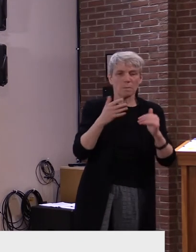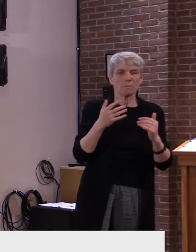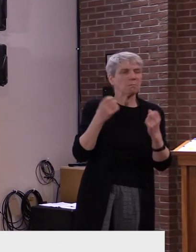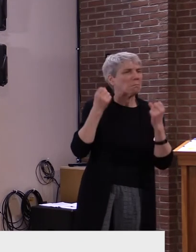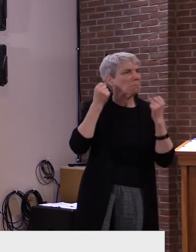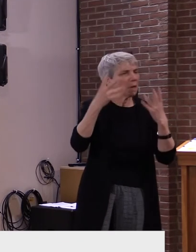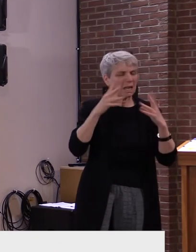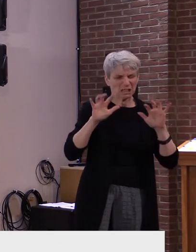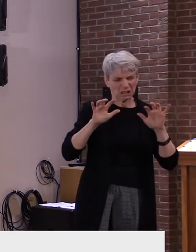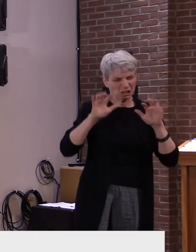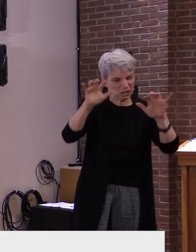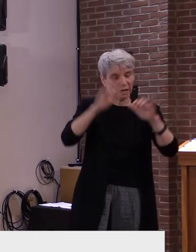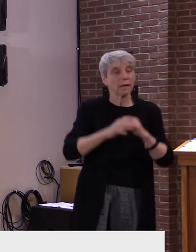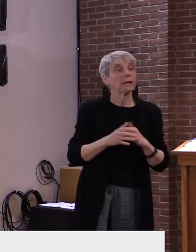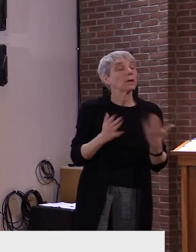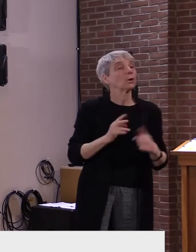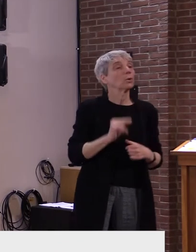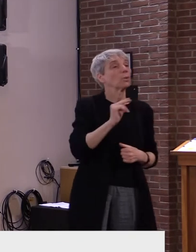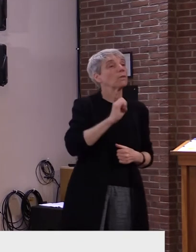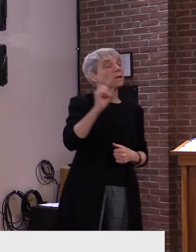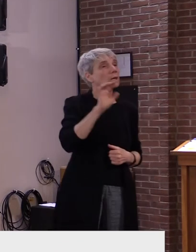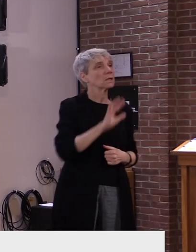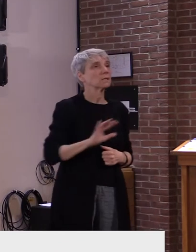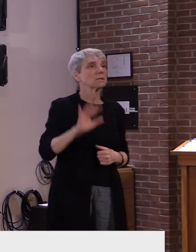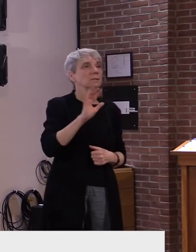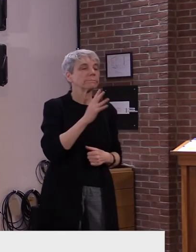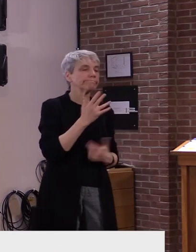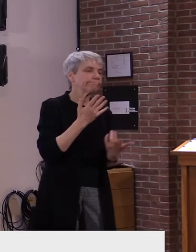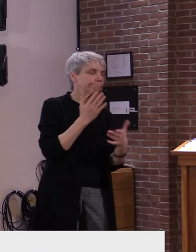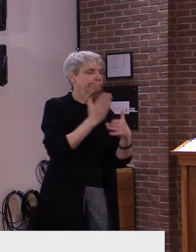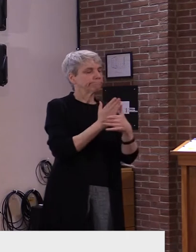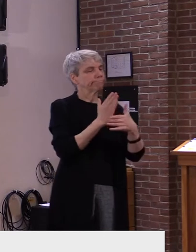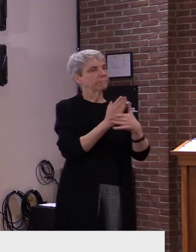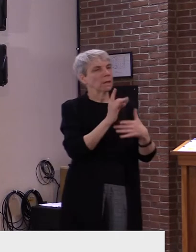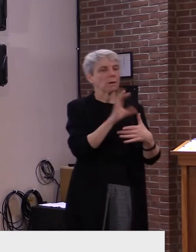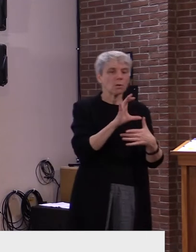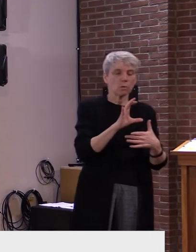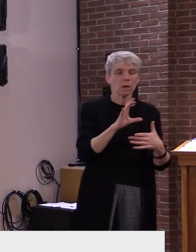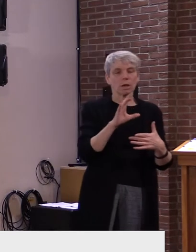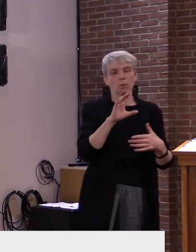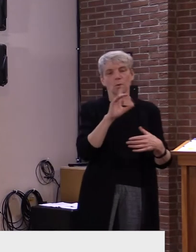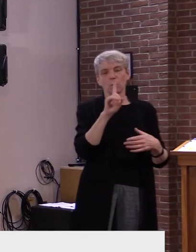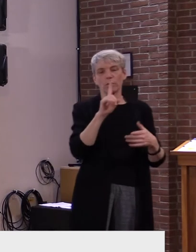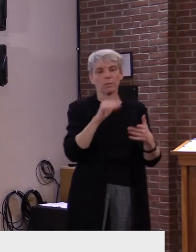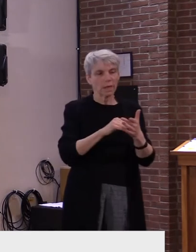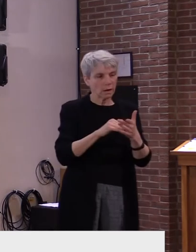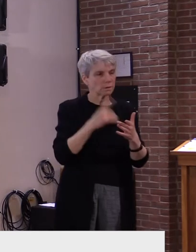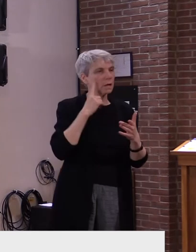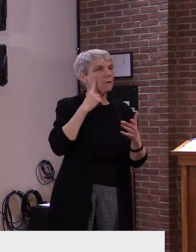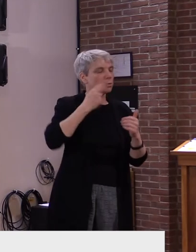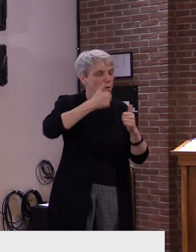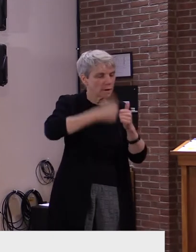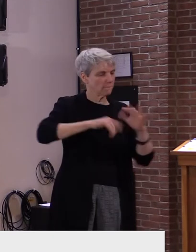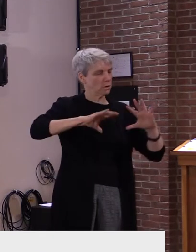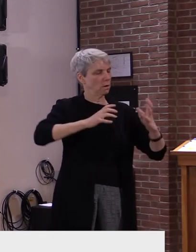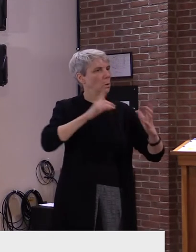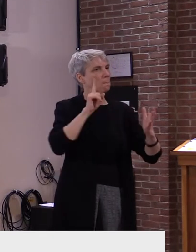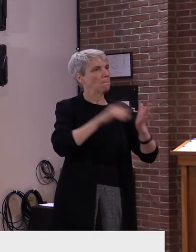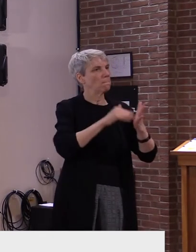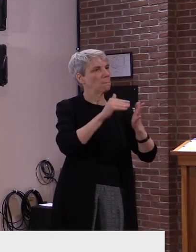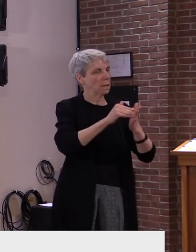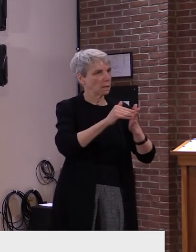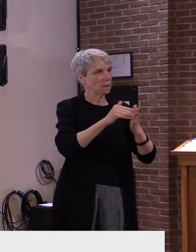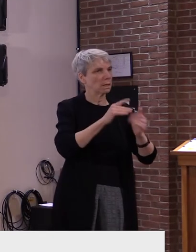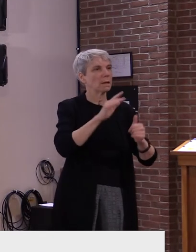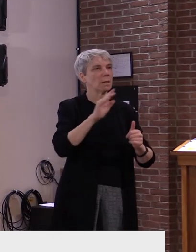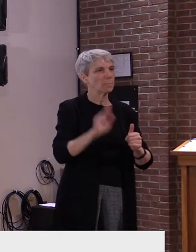here in the northeast we're still seeing you know 800 1200 active cases per million so it gives you a sense of the scale that the problem is still